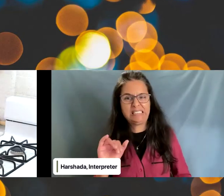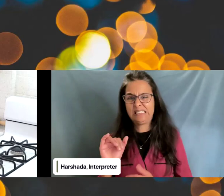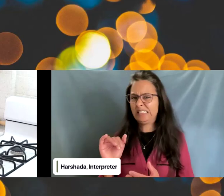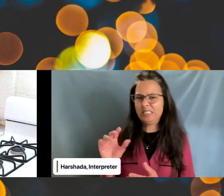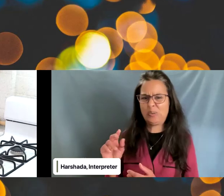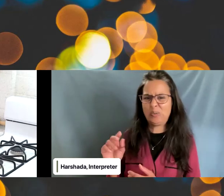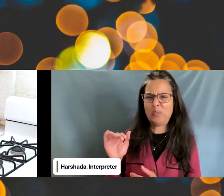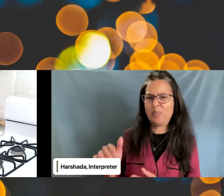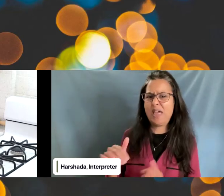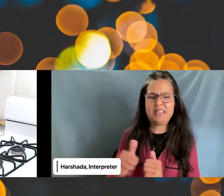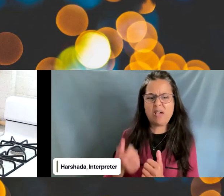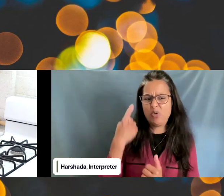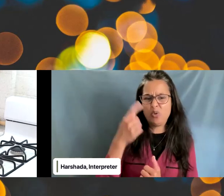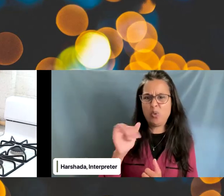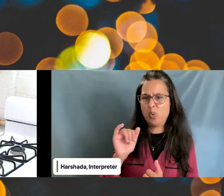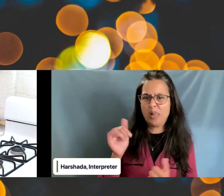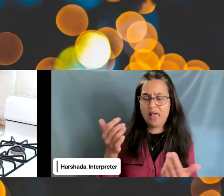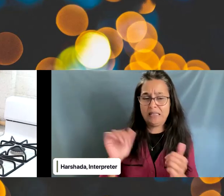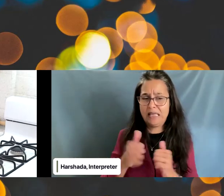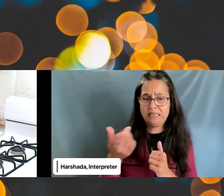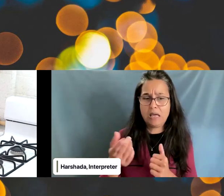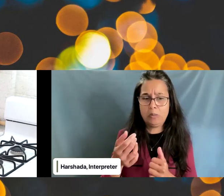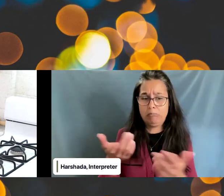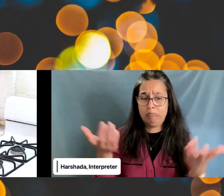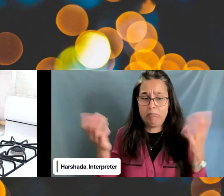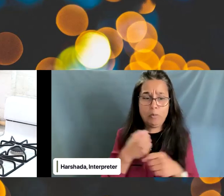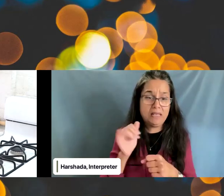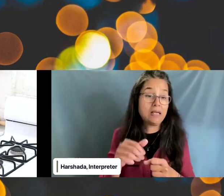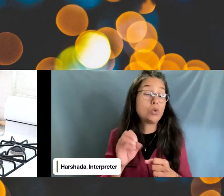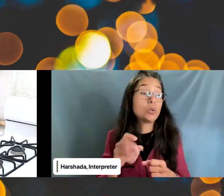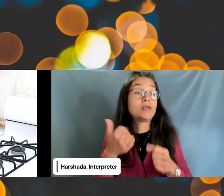Yeah, cover every inch.